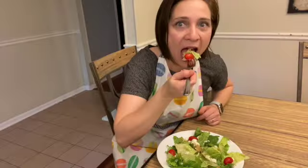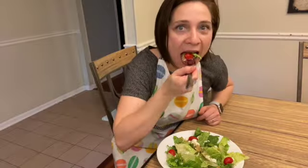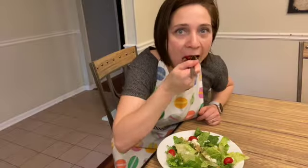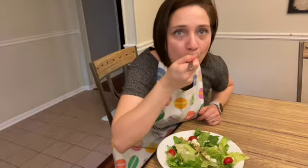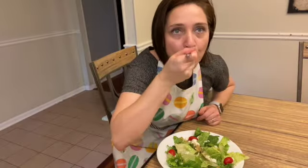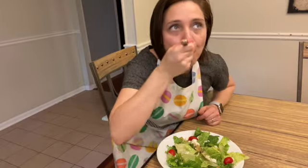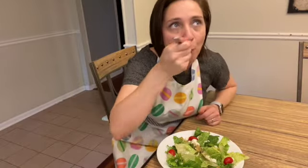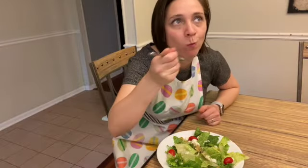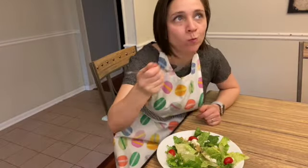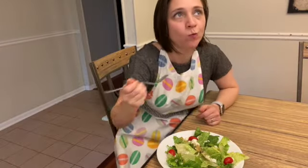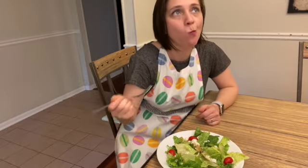I'm eating a salad.